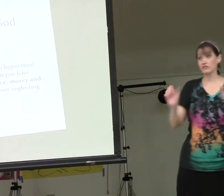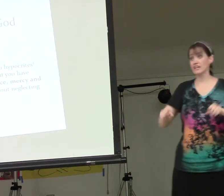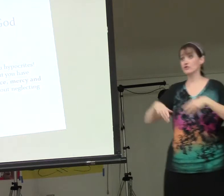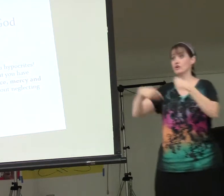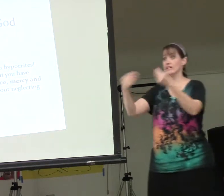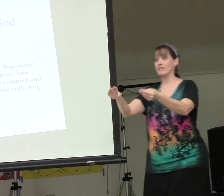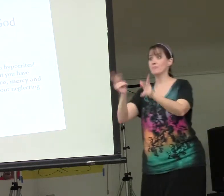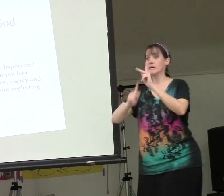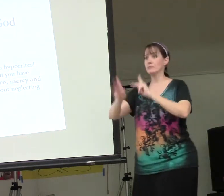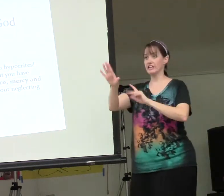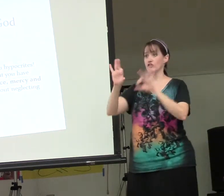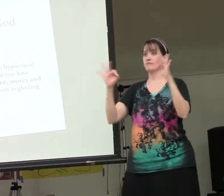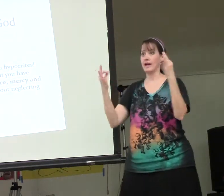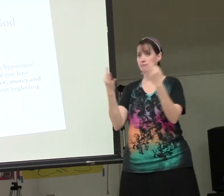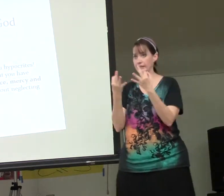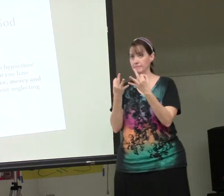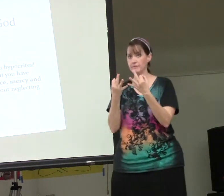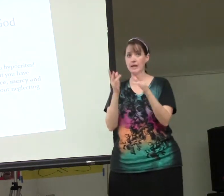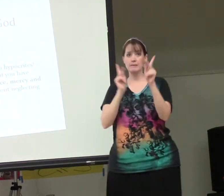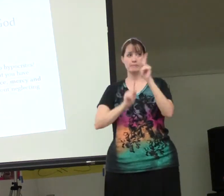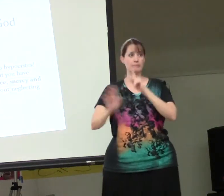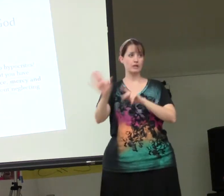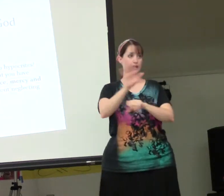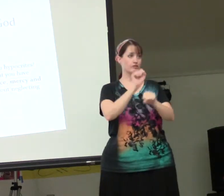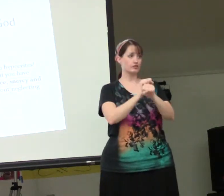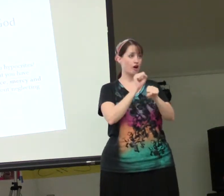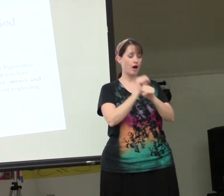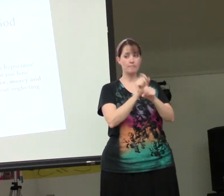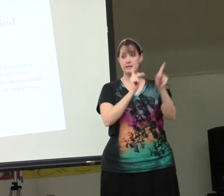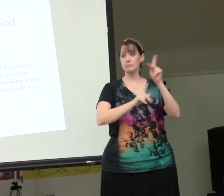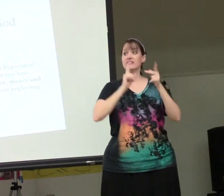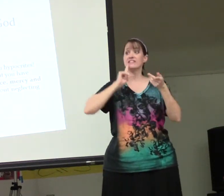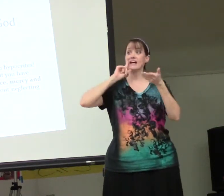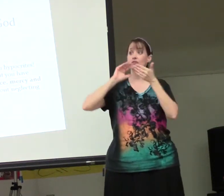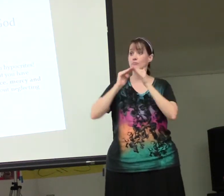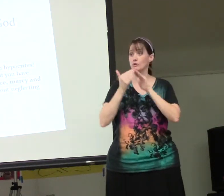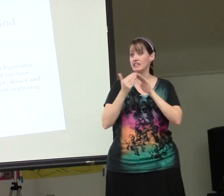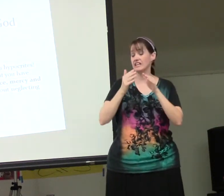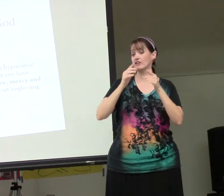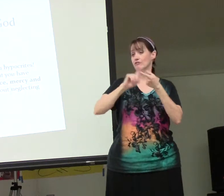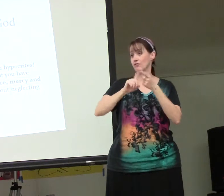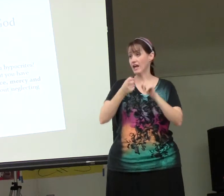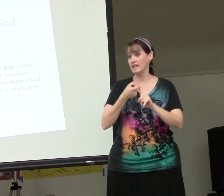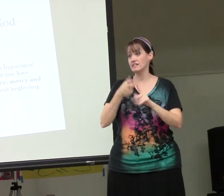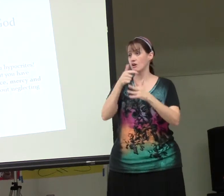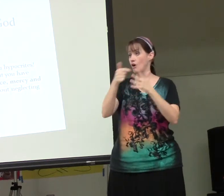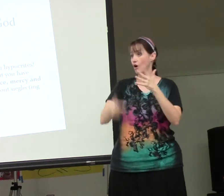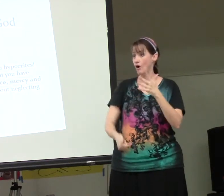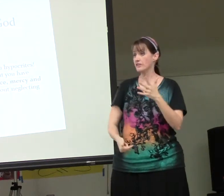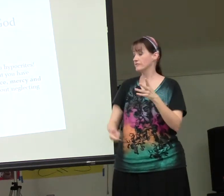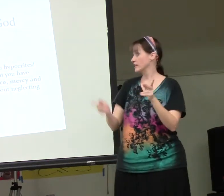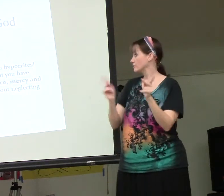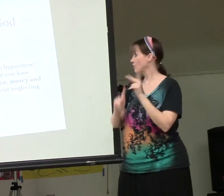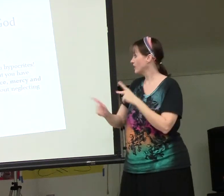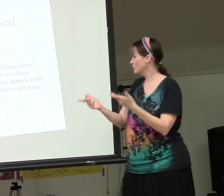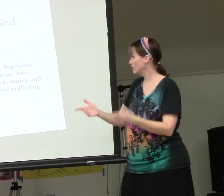things you can give people in your family, people at your job, people in the deaf community, your friends, all the things. What can you give